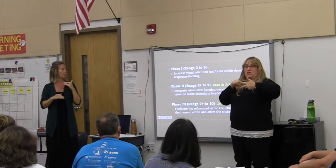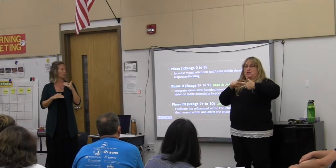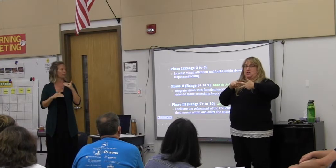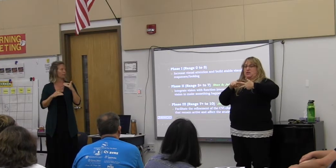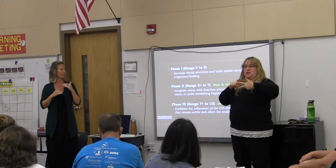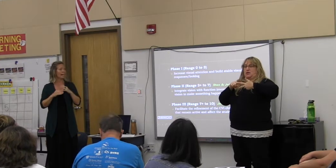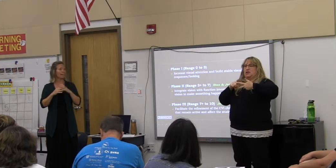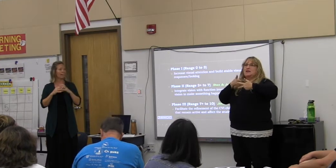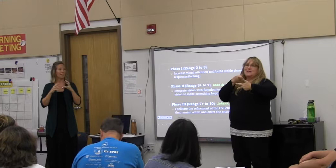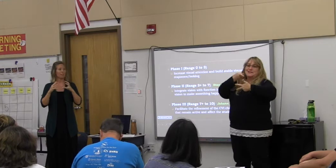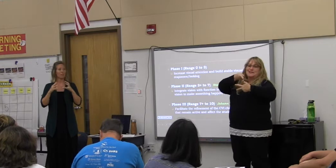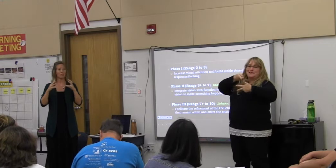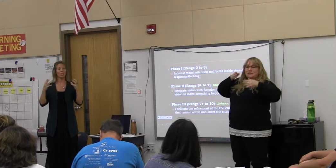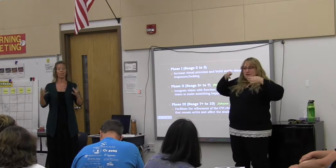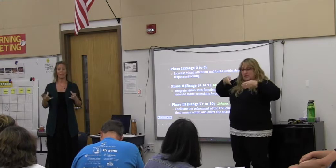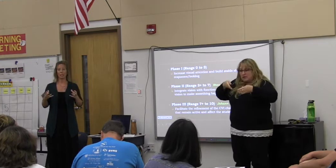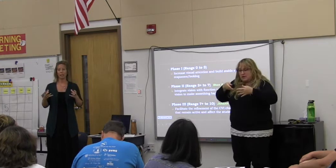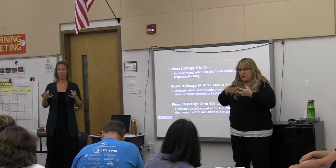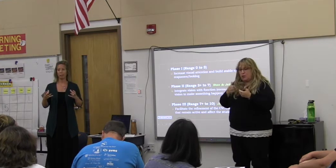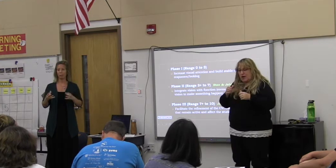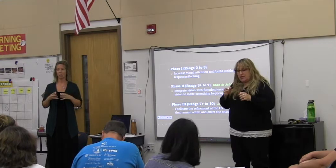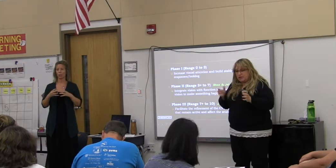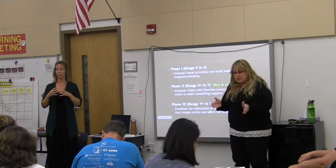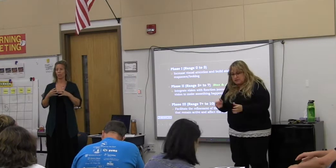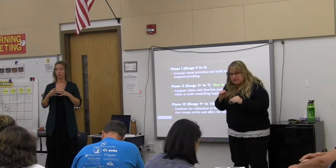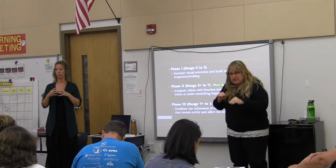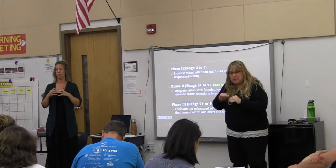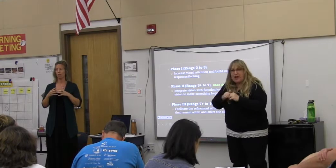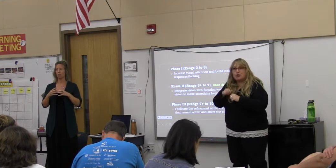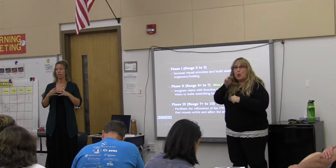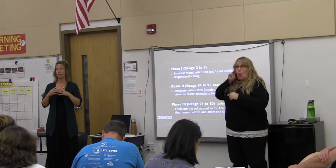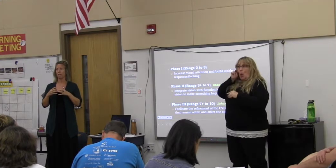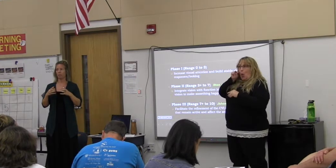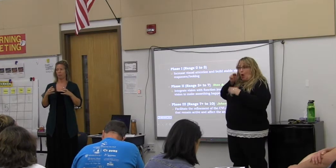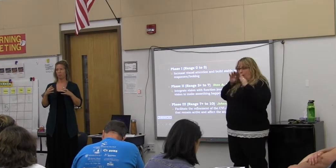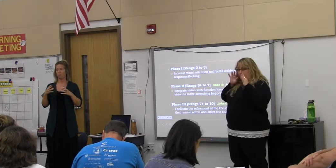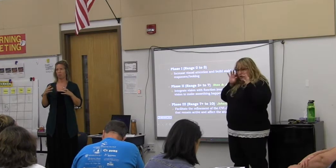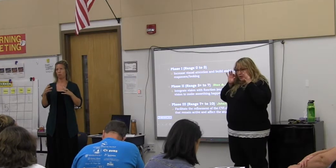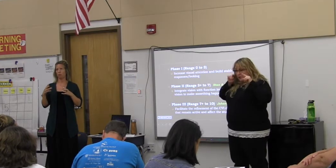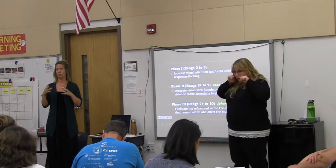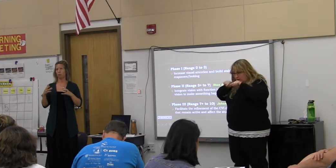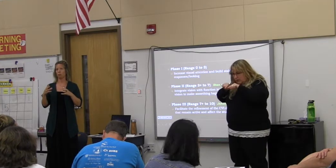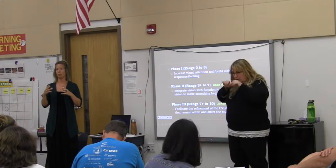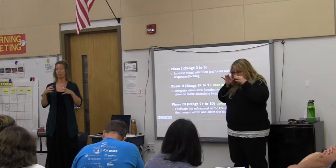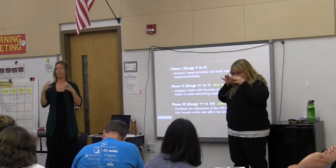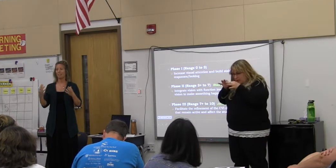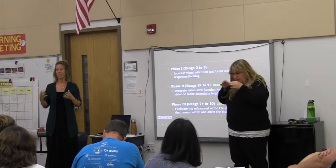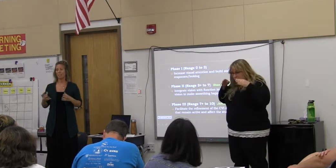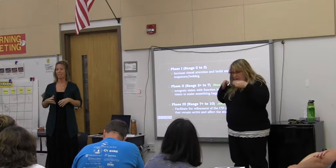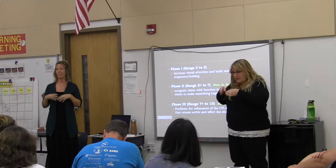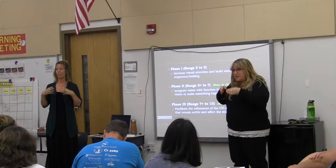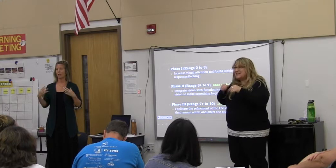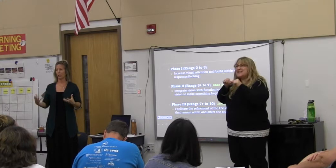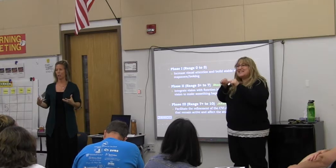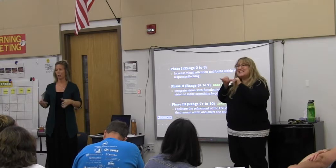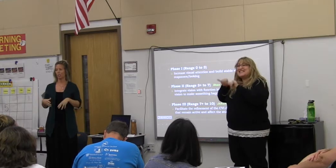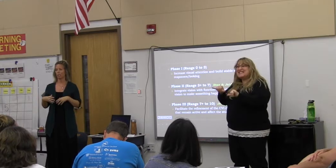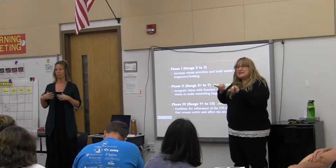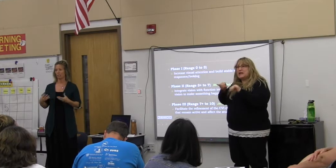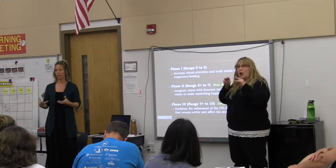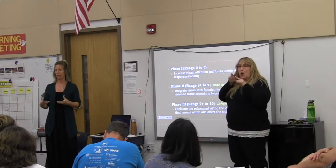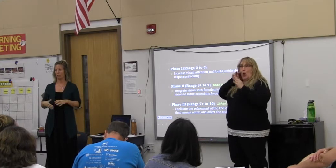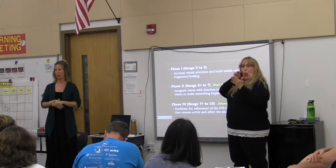trying to basically get them to look at an item. We're trying to get them to consistently